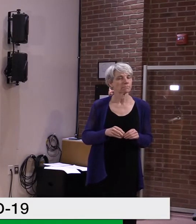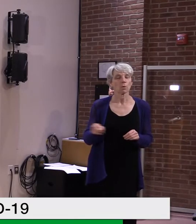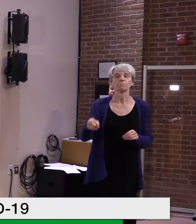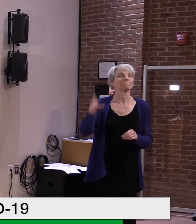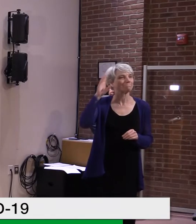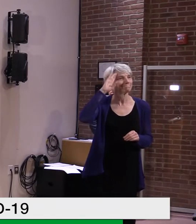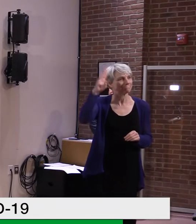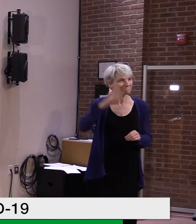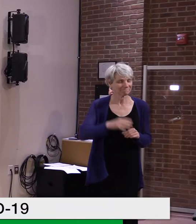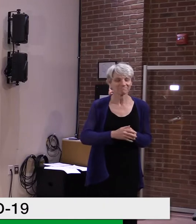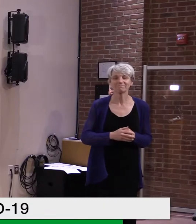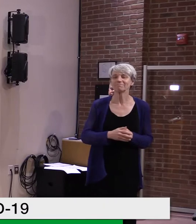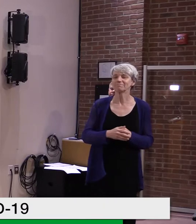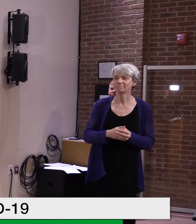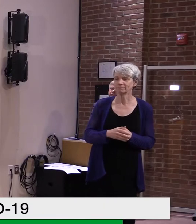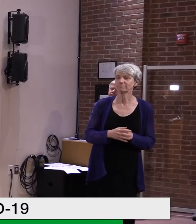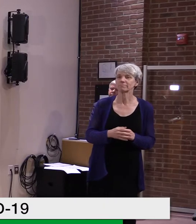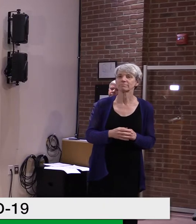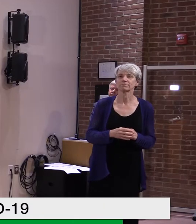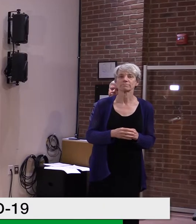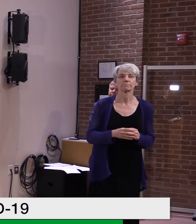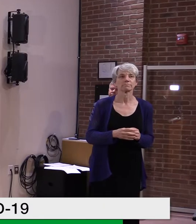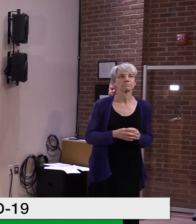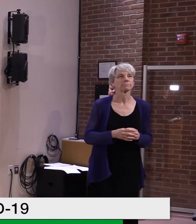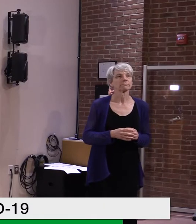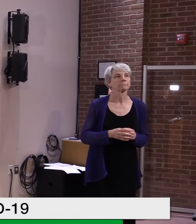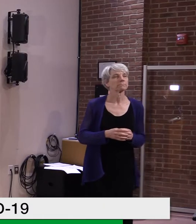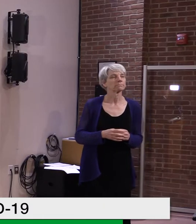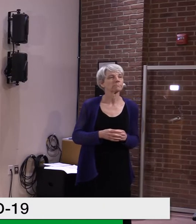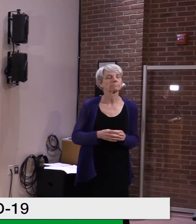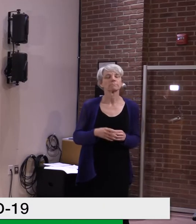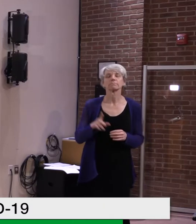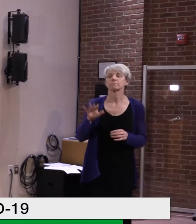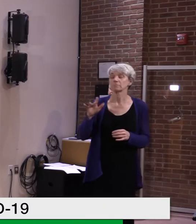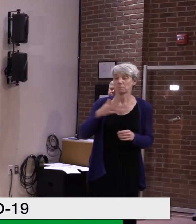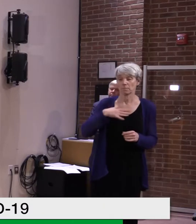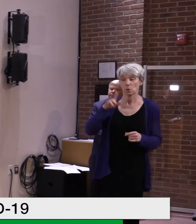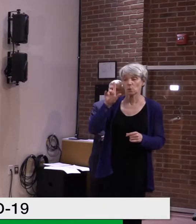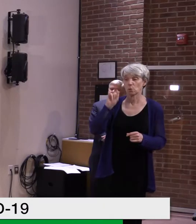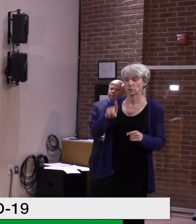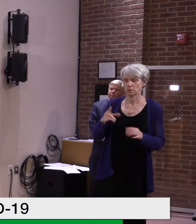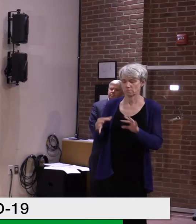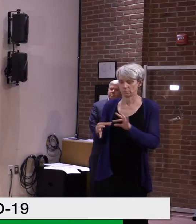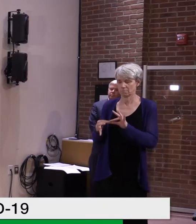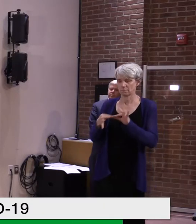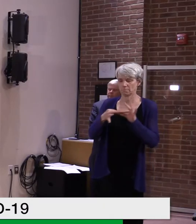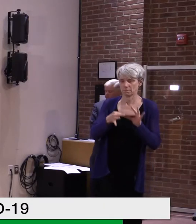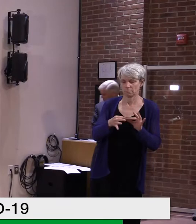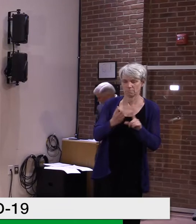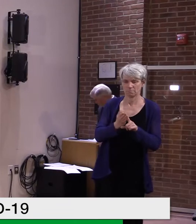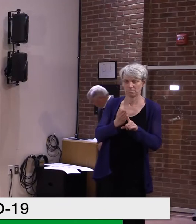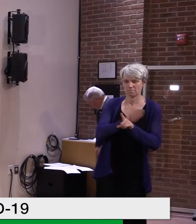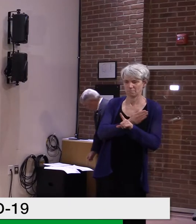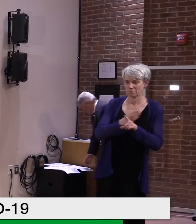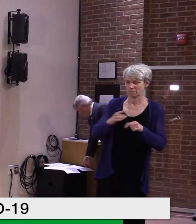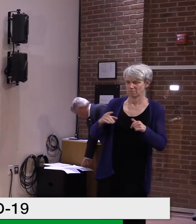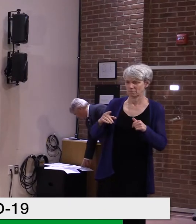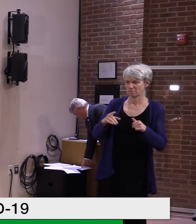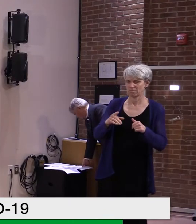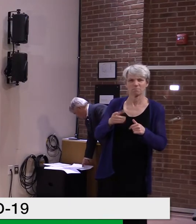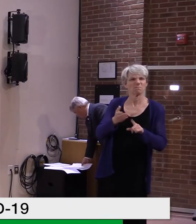Hi, my question is kind of a follow-up to Stewart and